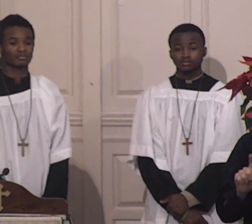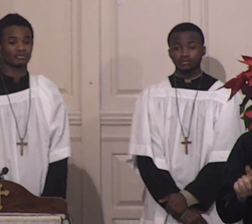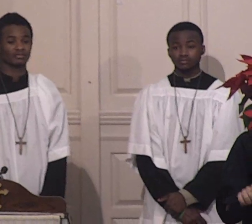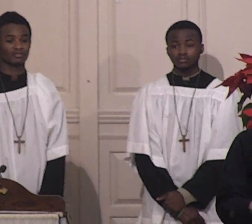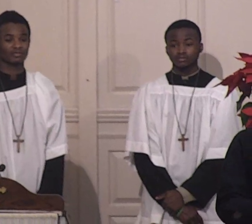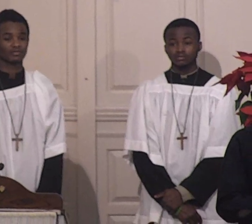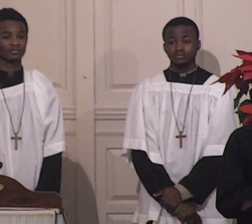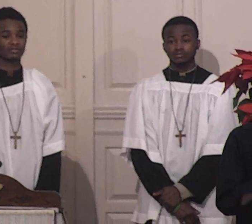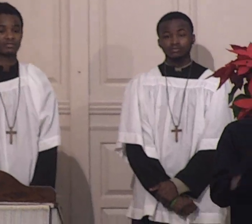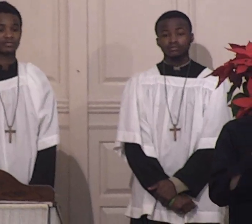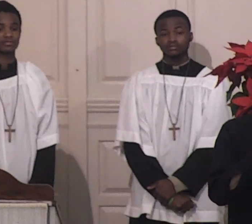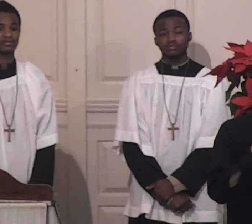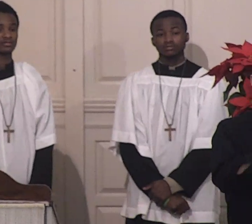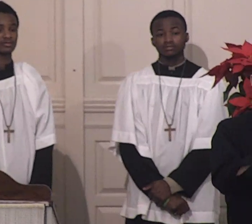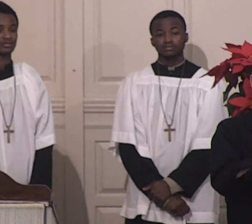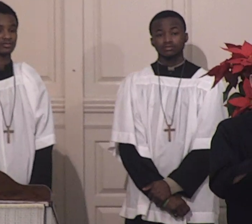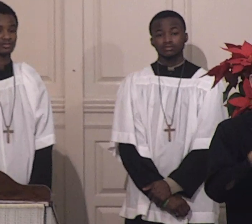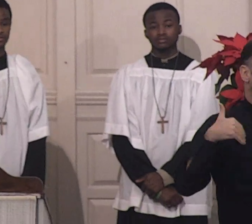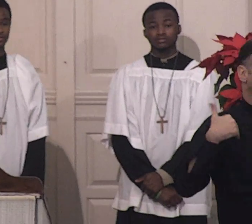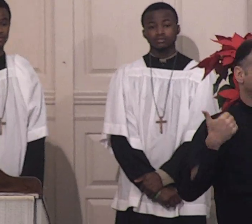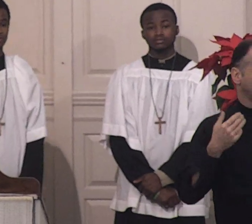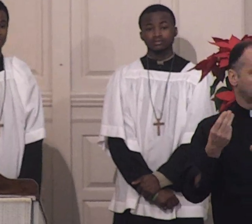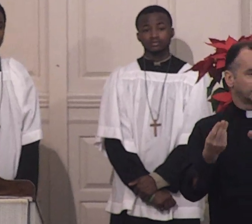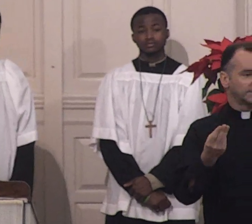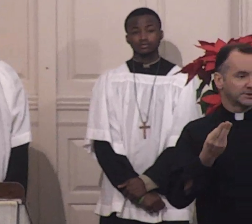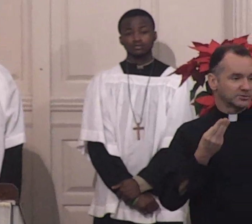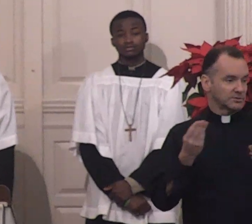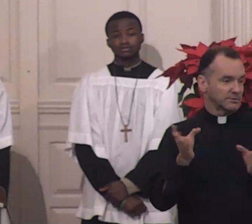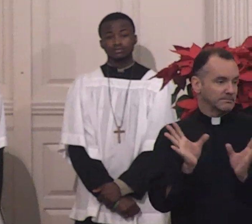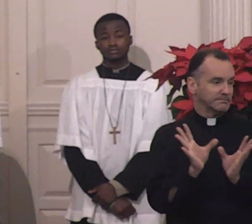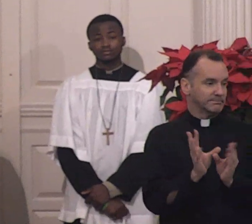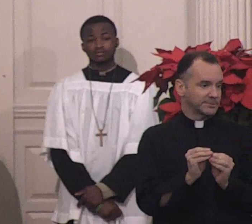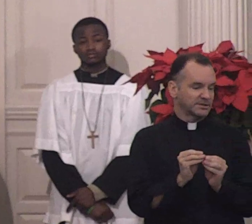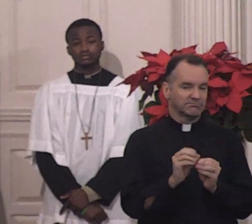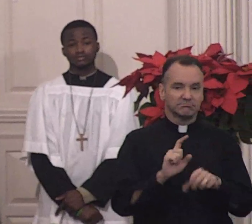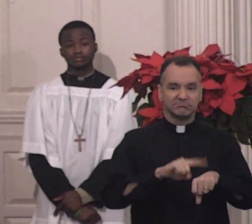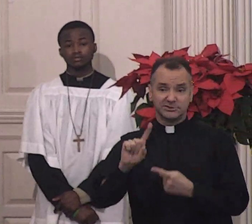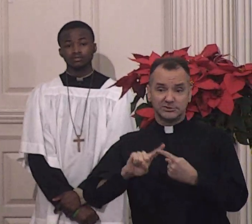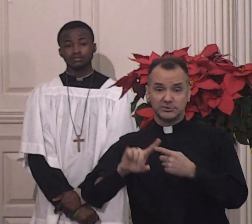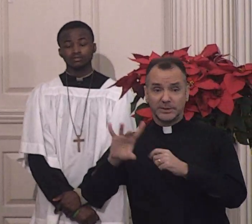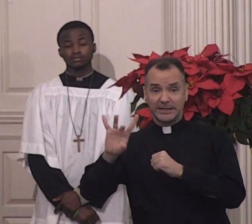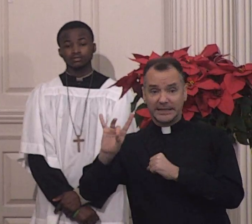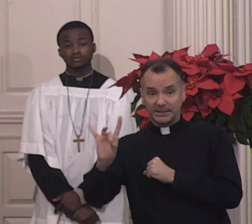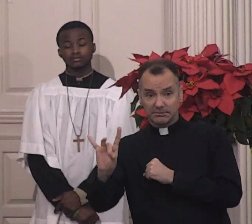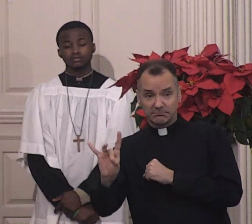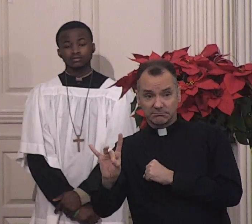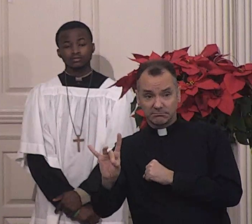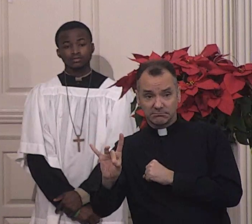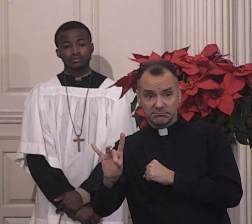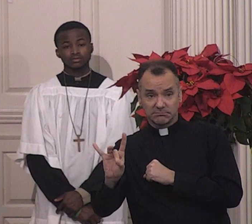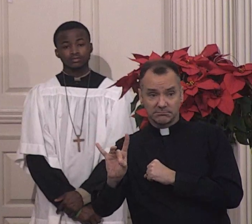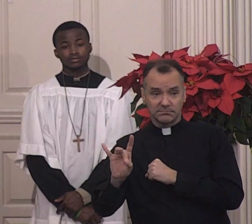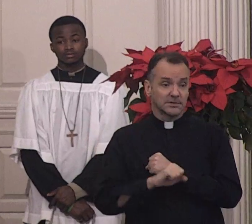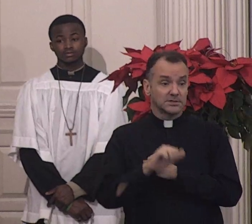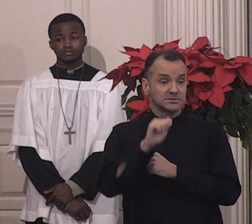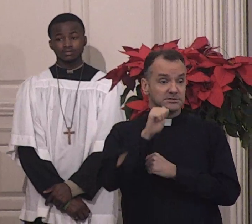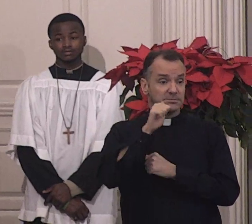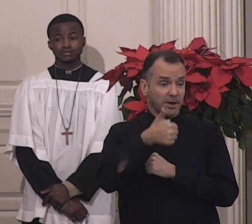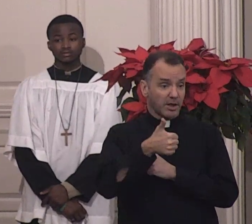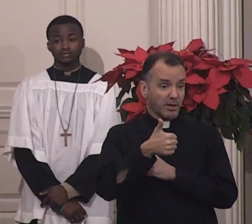Just some brief announcements. Tonight, we do have youth ministry from 6 to 8.